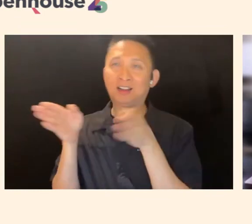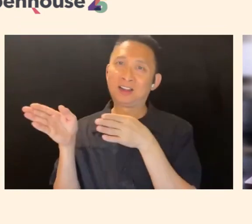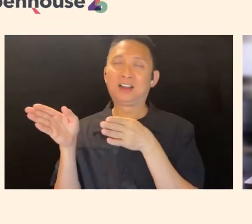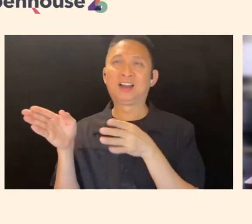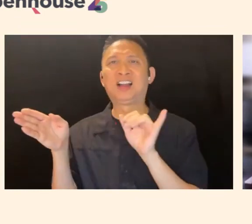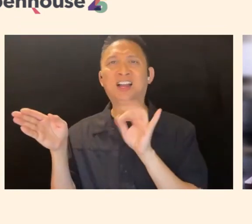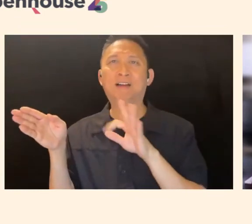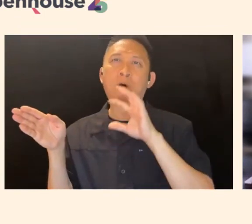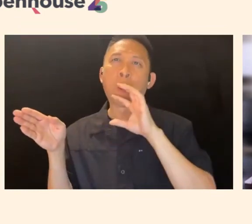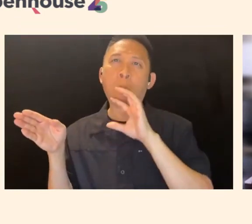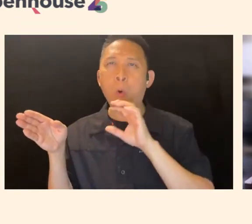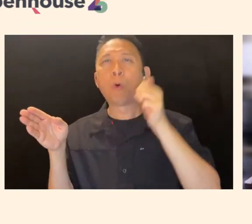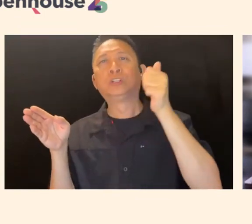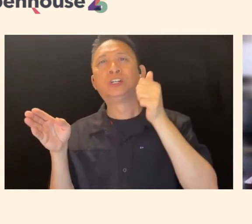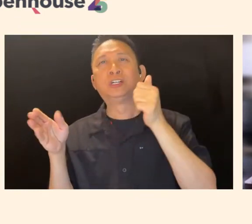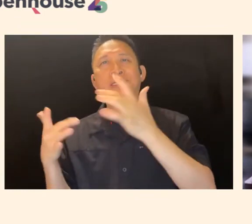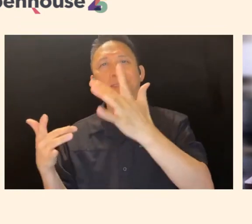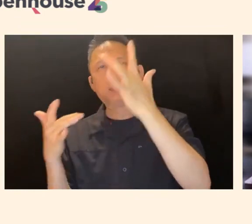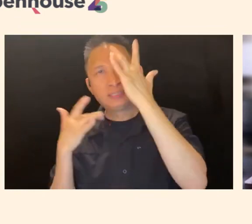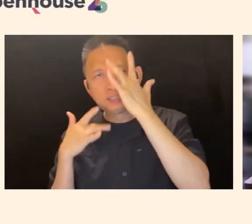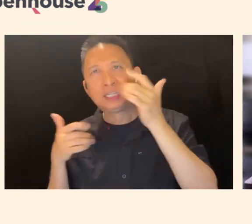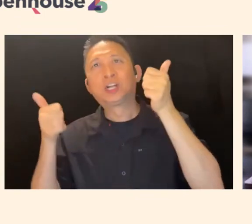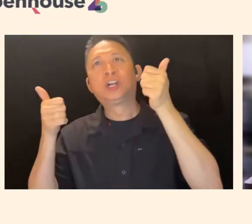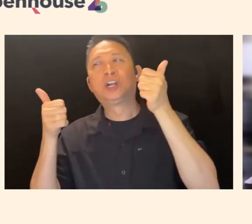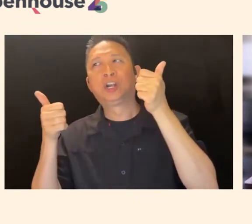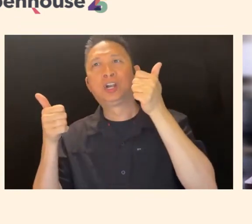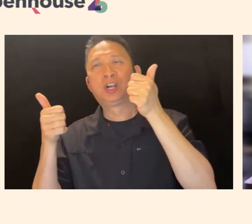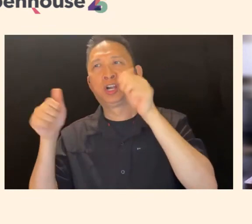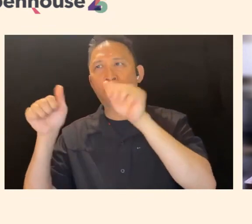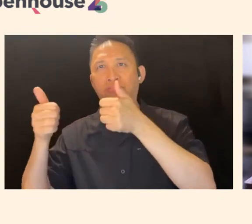off and